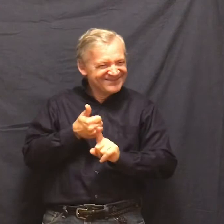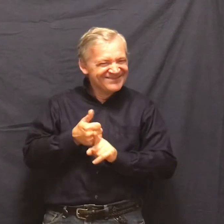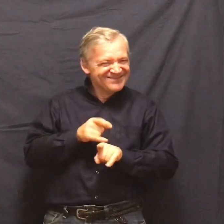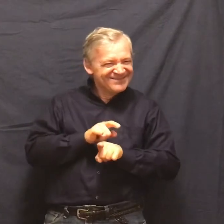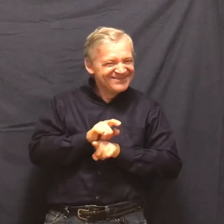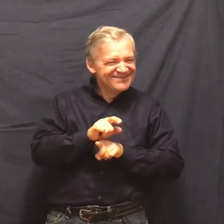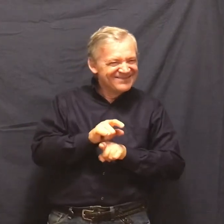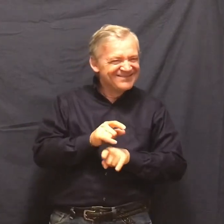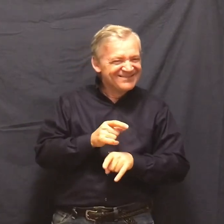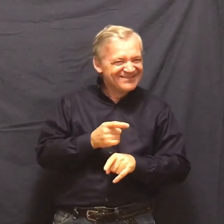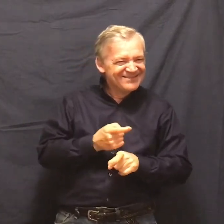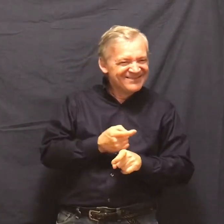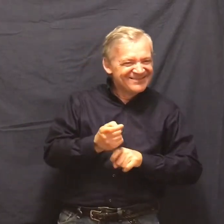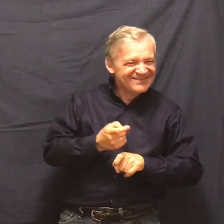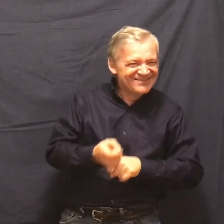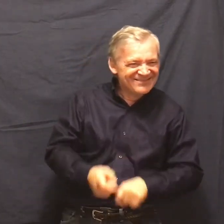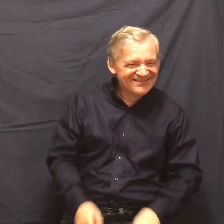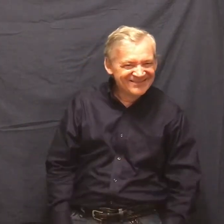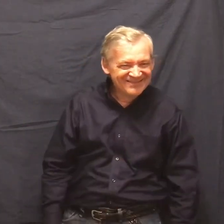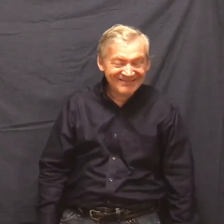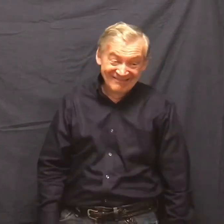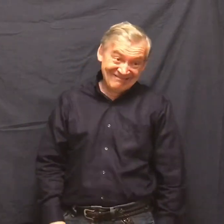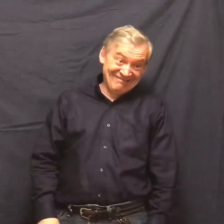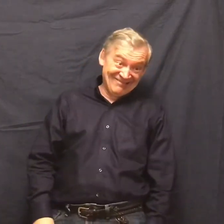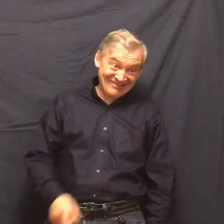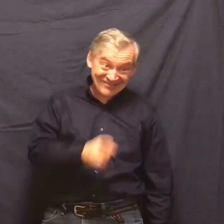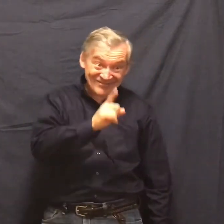Ain't small at all, he repeated.